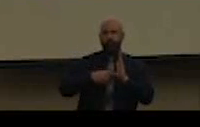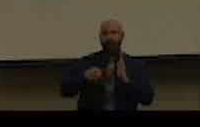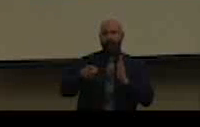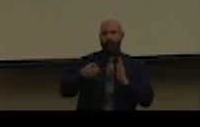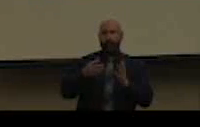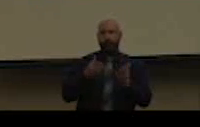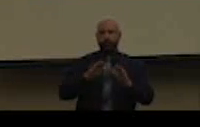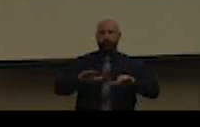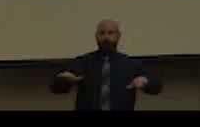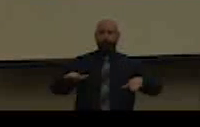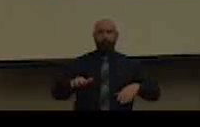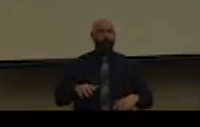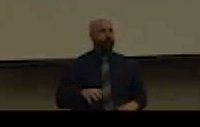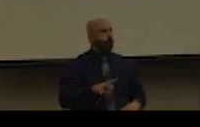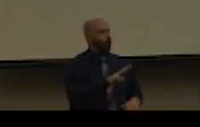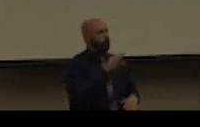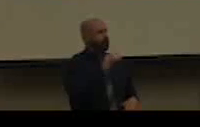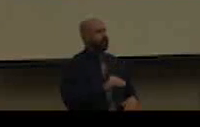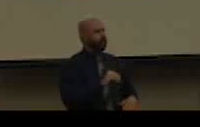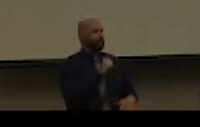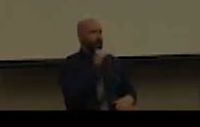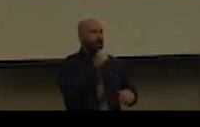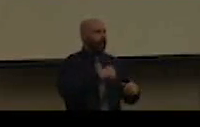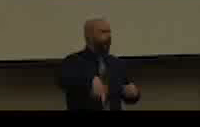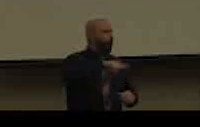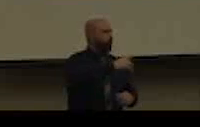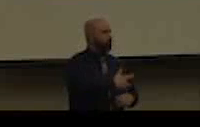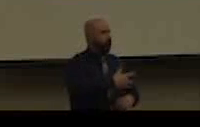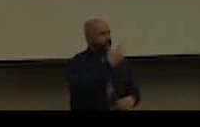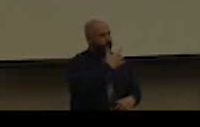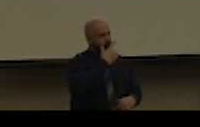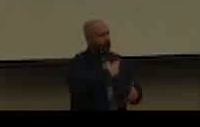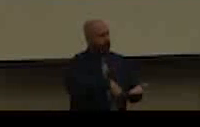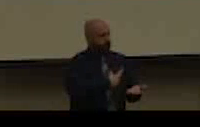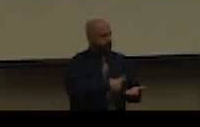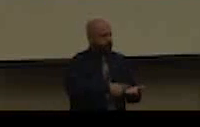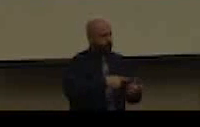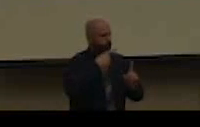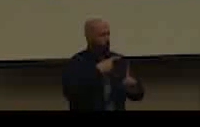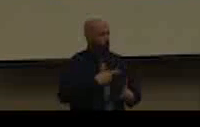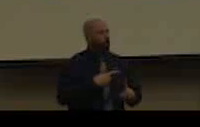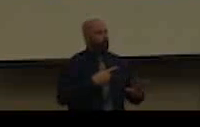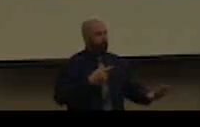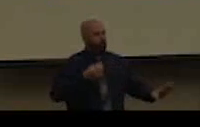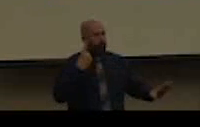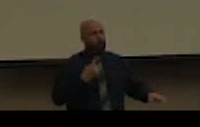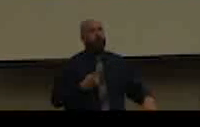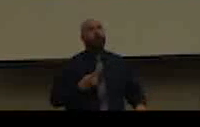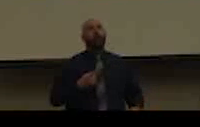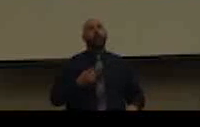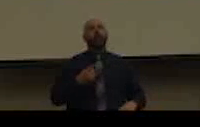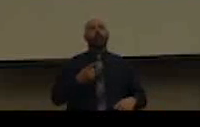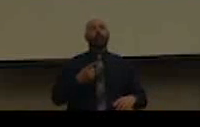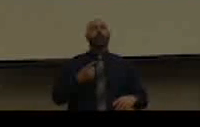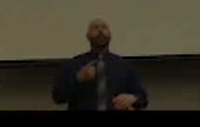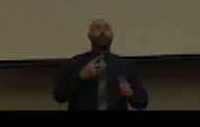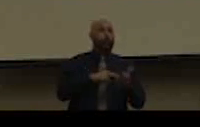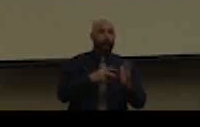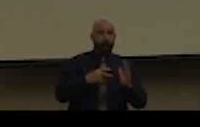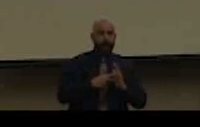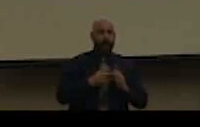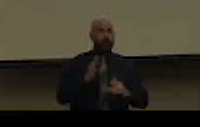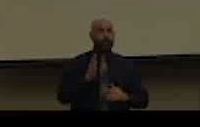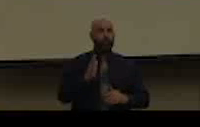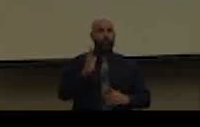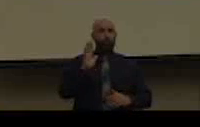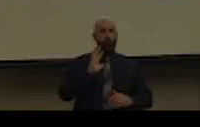them. What it essentially means is we used to be at roughly the 9th or 10th percentile for